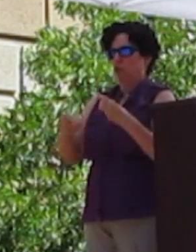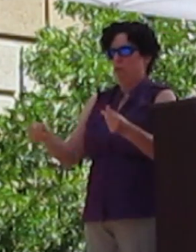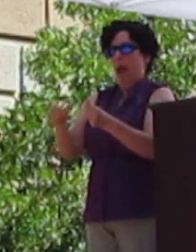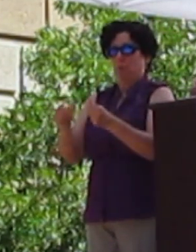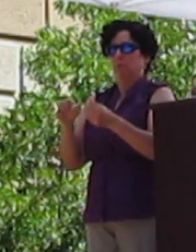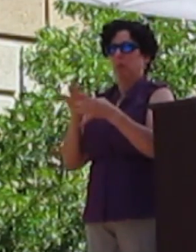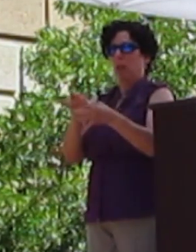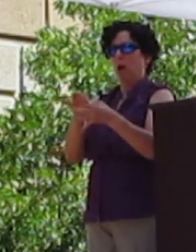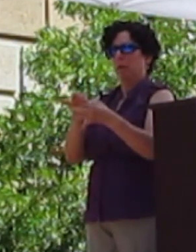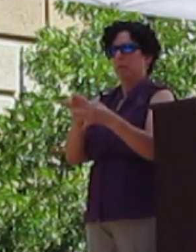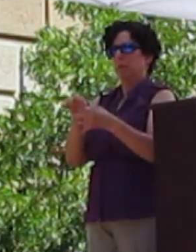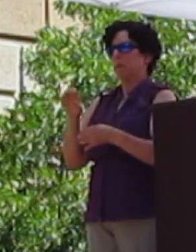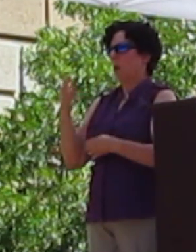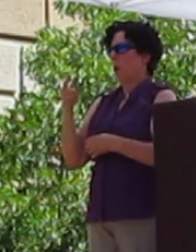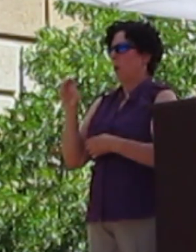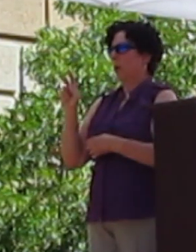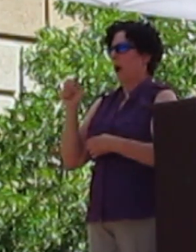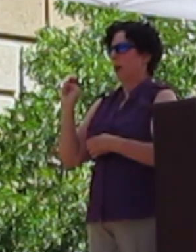now used to belong to the O'odham Nation.